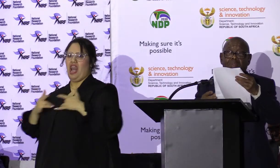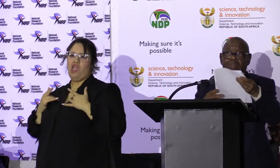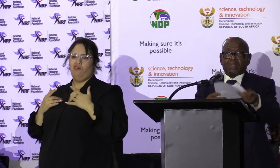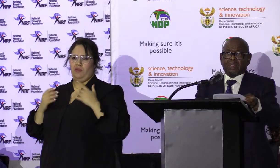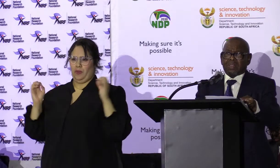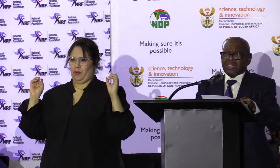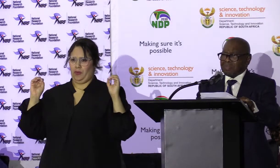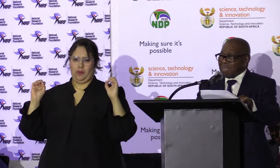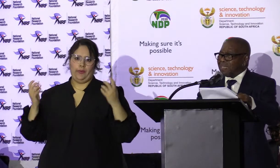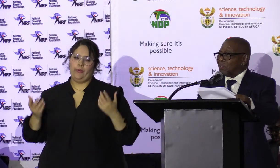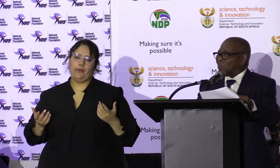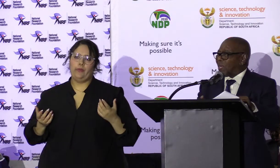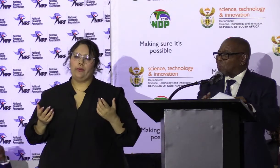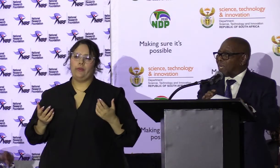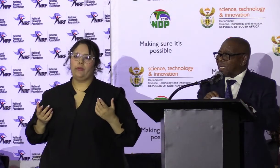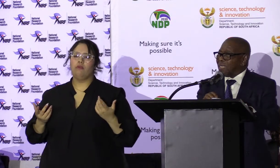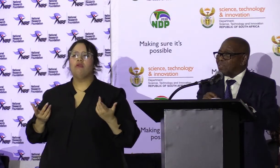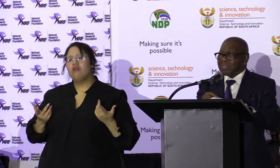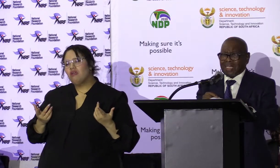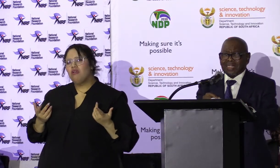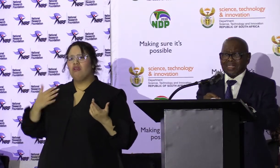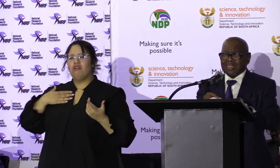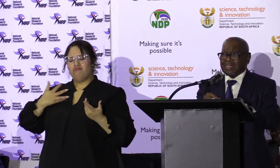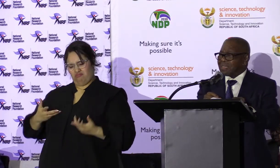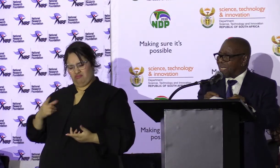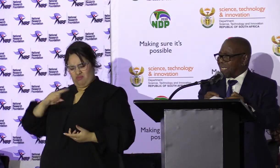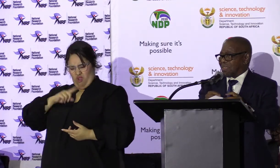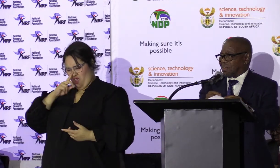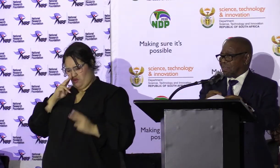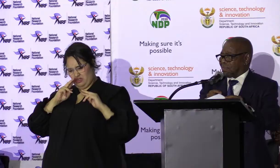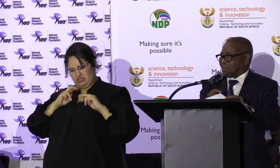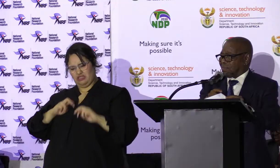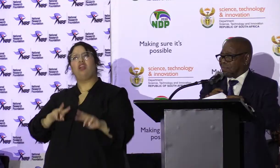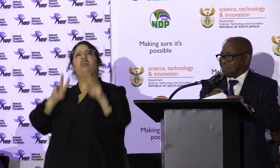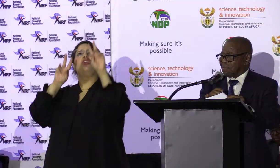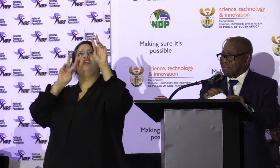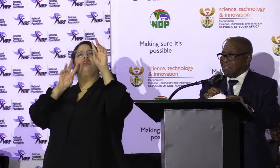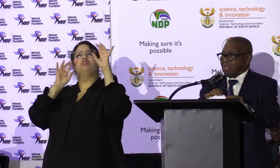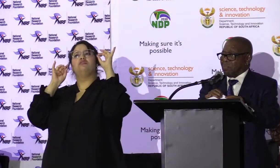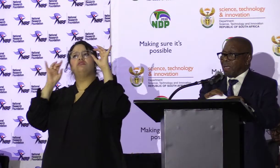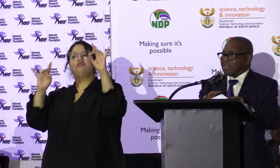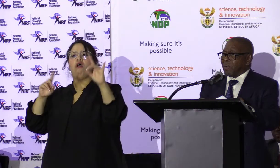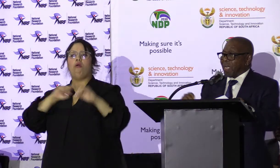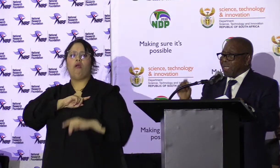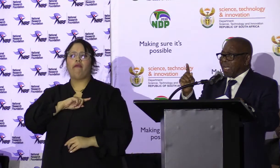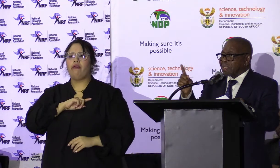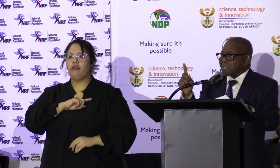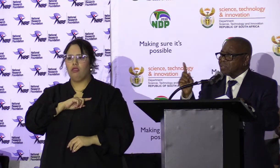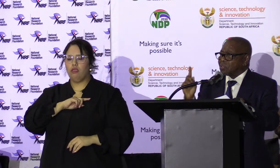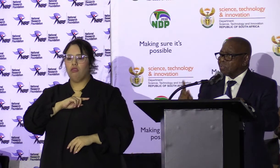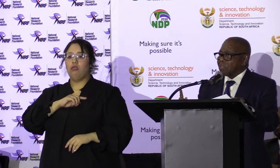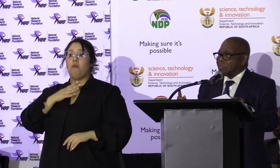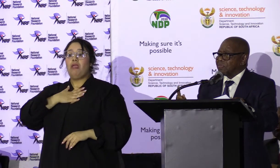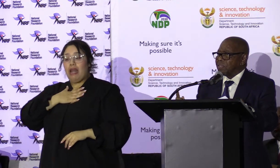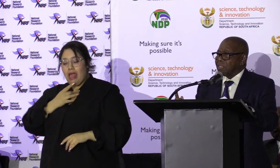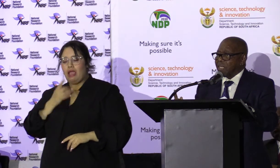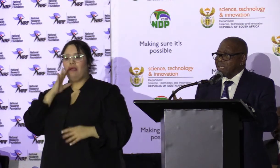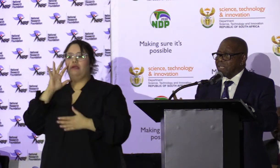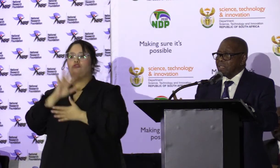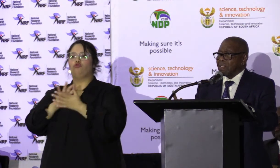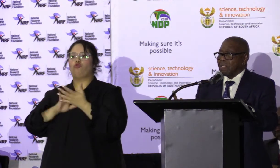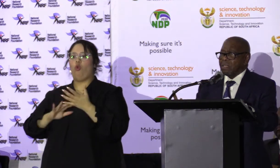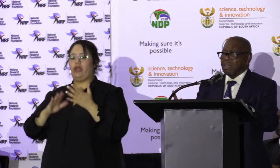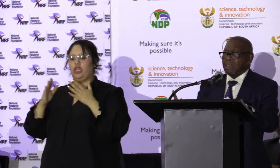people. Nzimande, why are you studying the stars? By the way, I like the story of